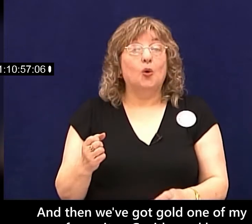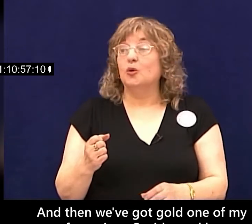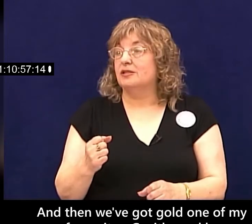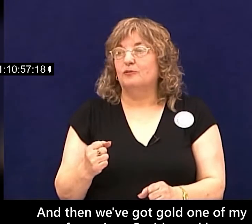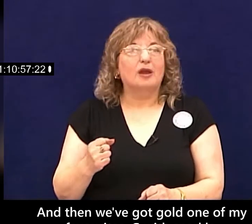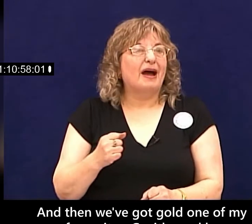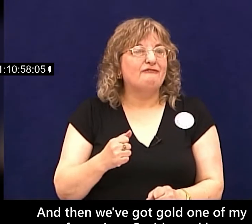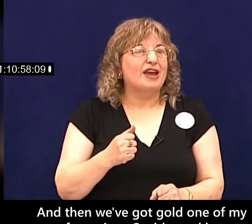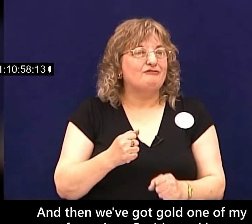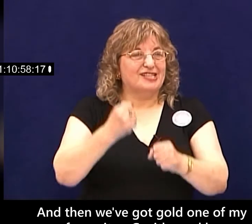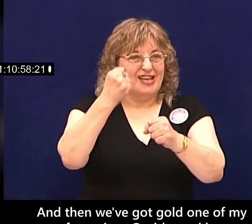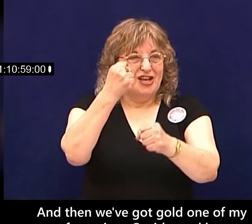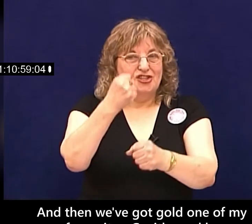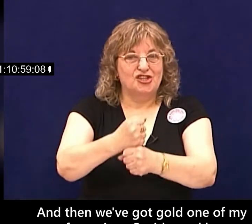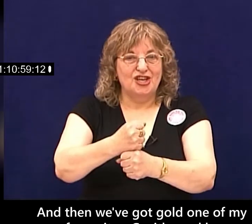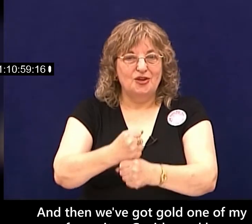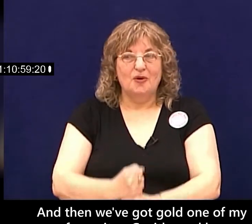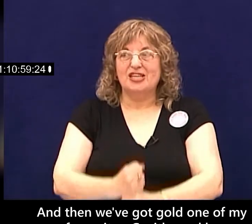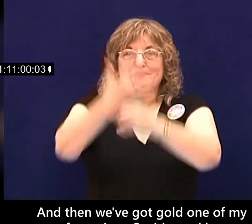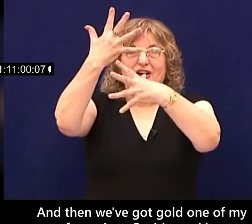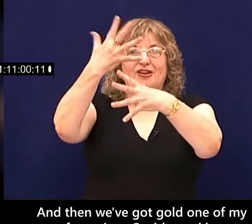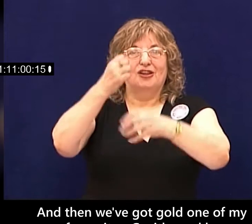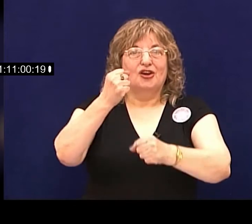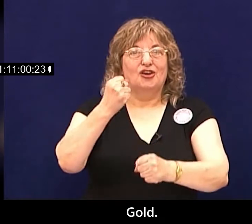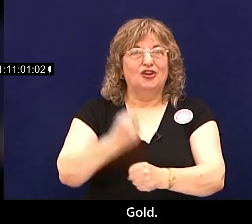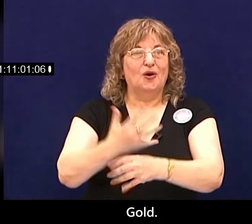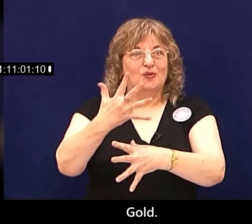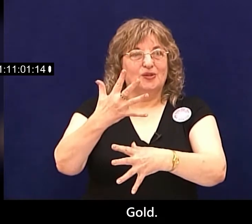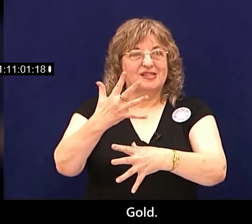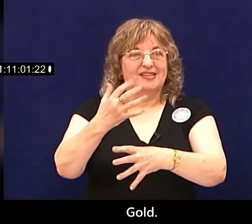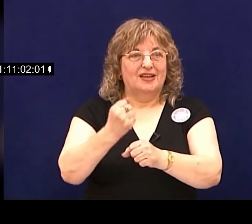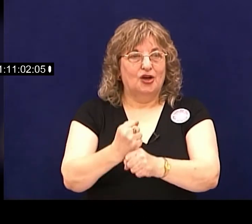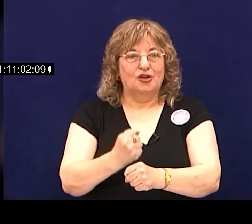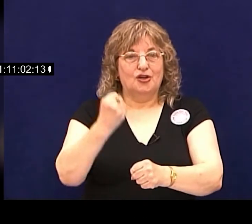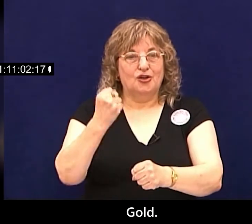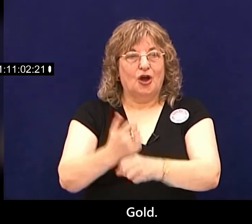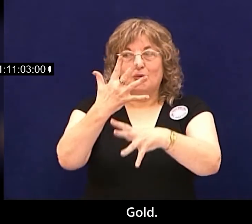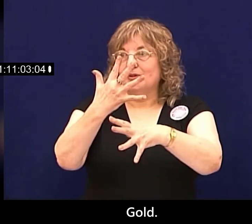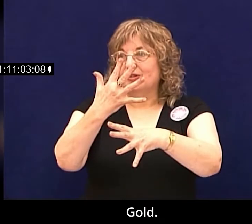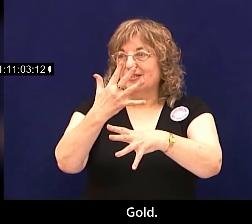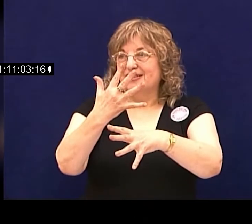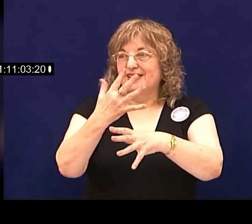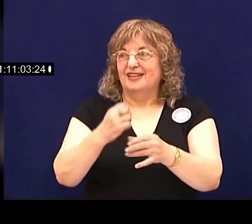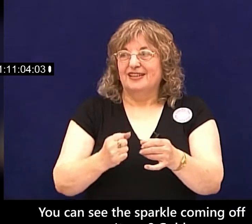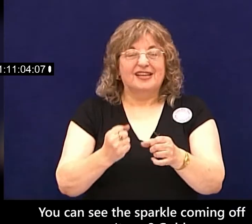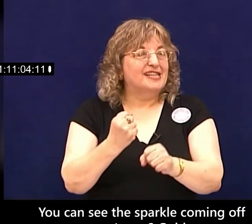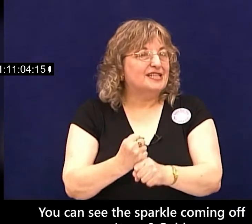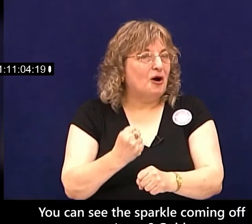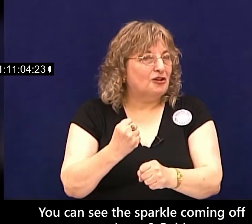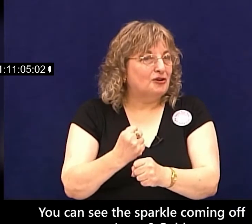gold, one of my favourites. G with sparkle. Gold. Gold. You can see the sparkle coming